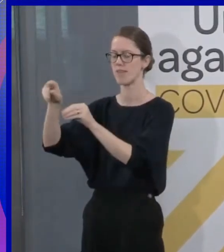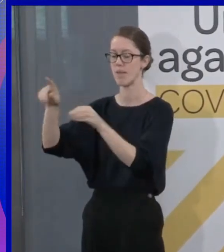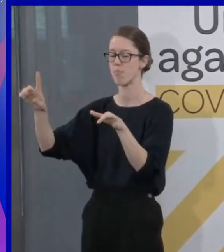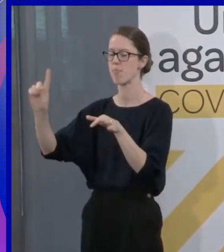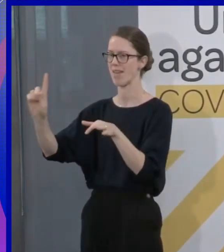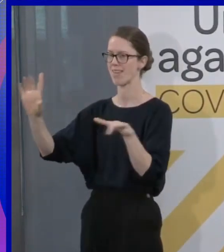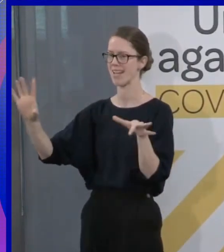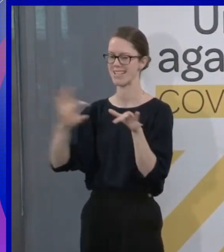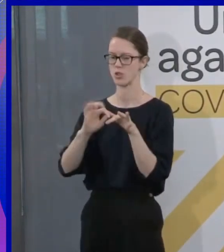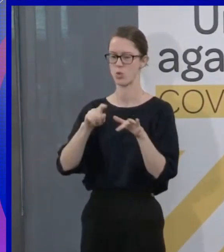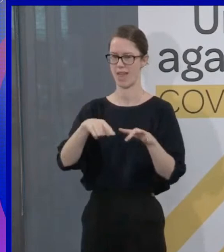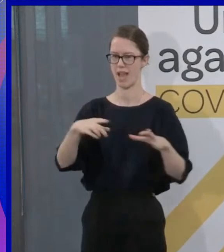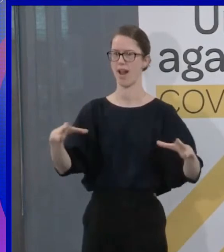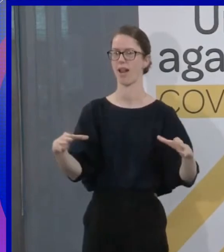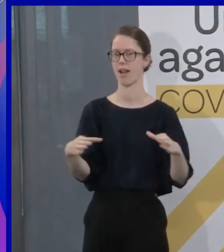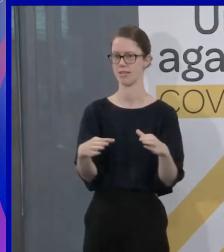cluster.